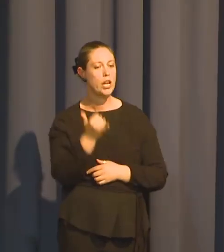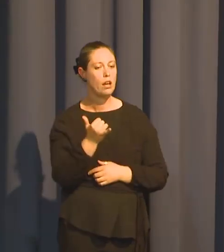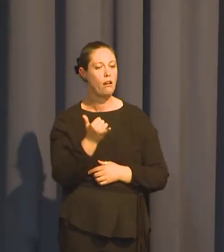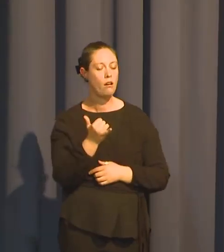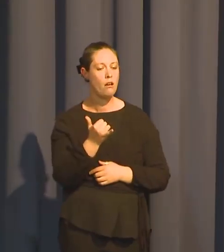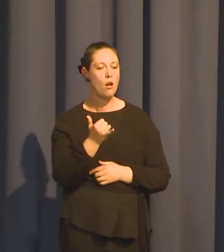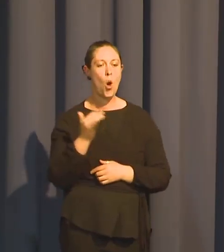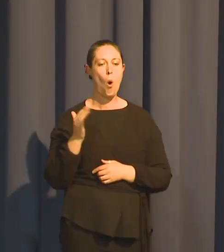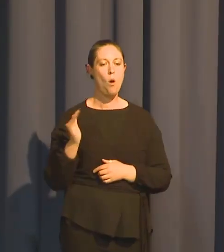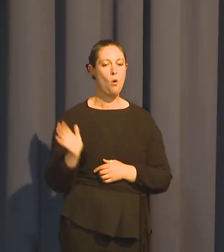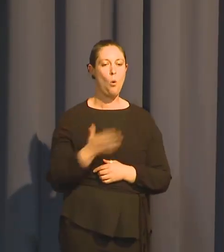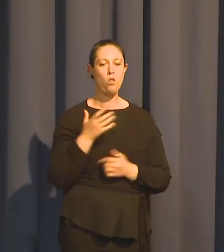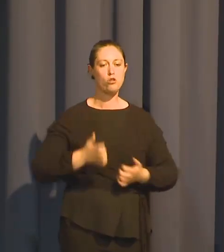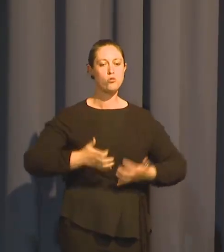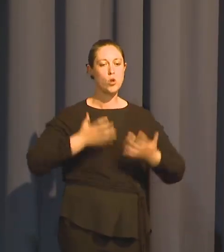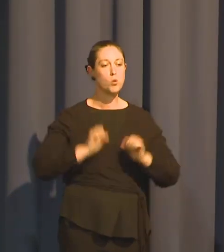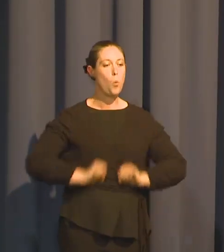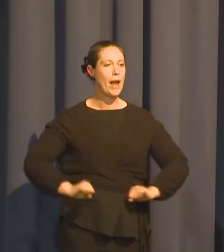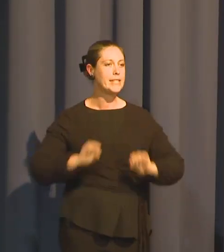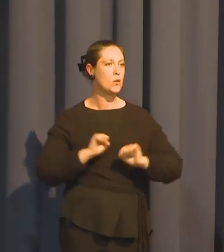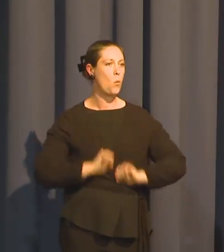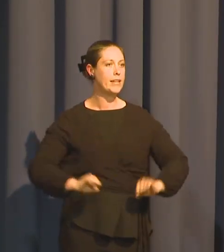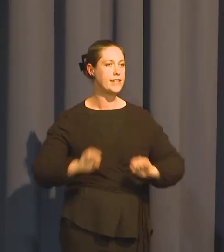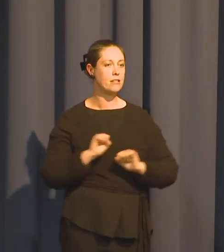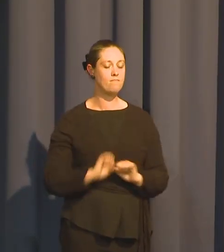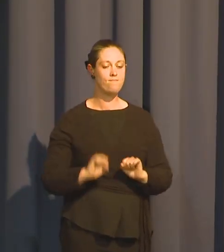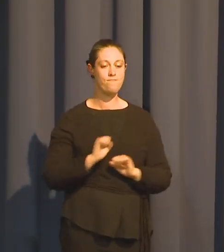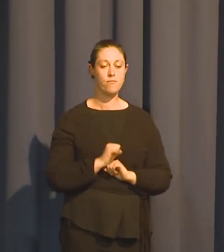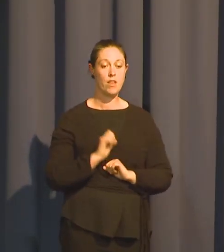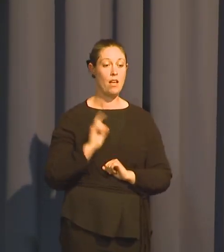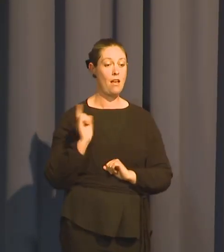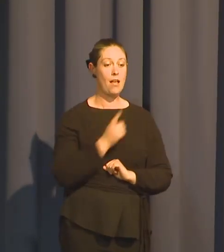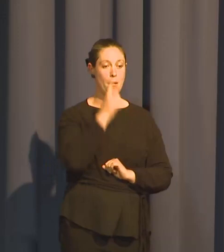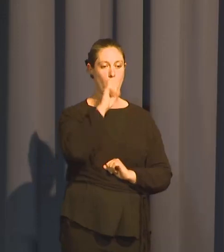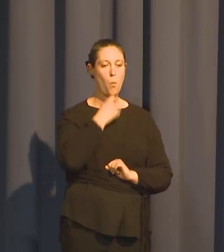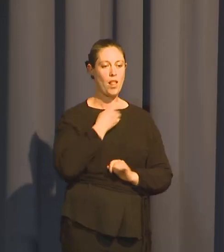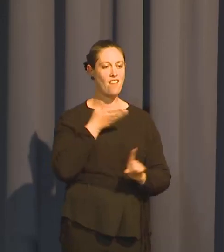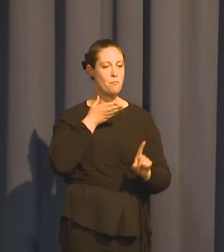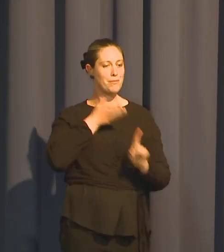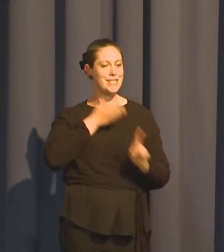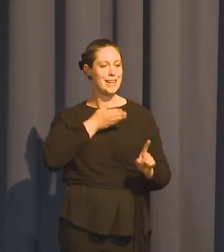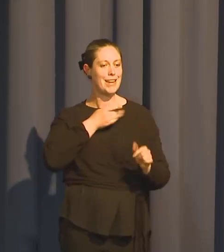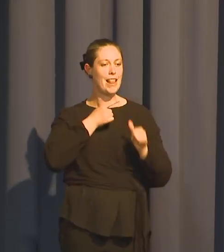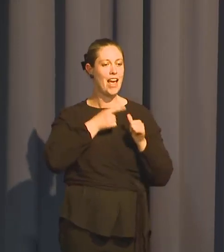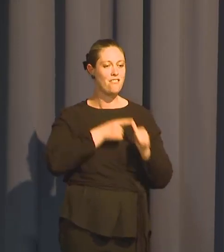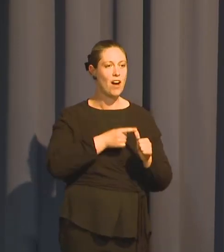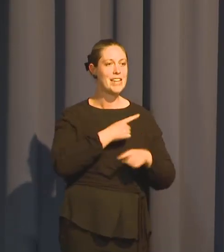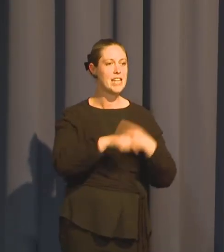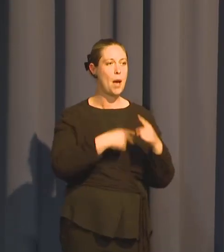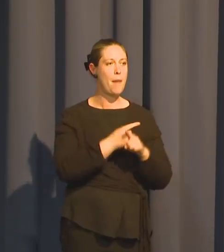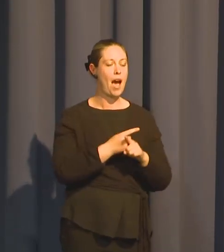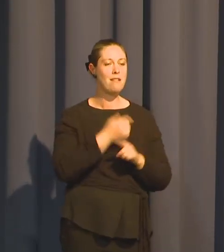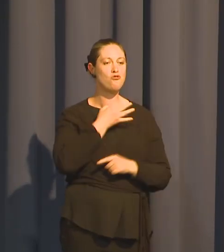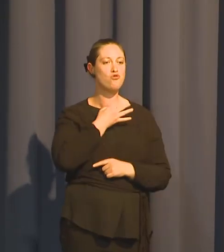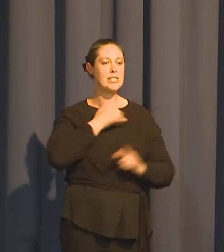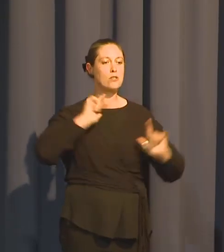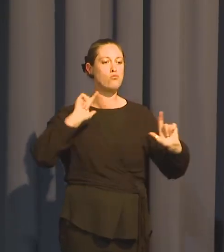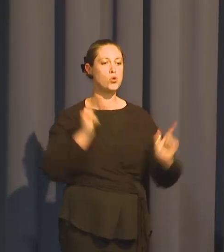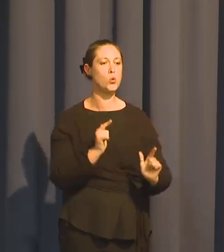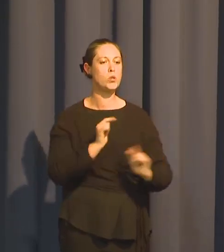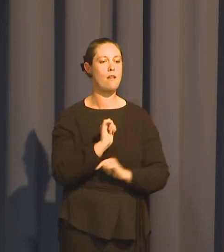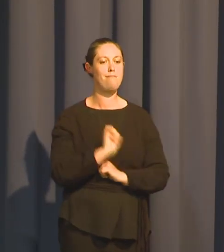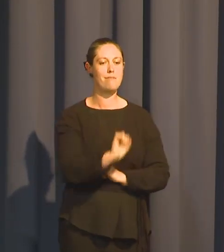results. These people have been or will be given specific advice on how to reduce their risk of exposure in